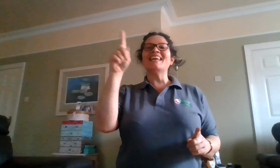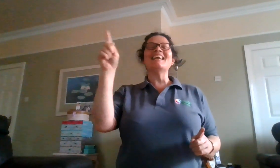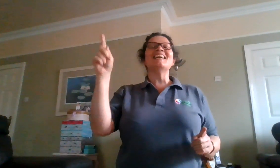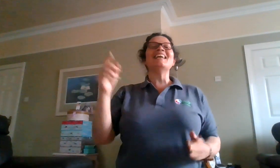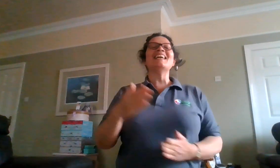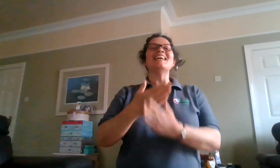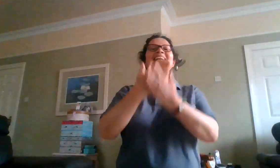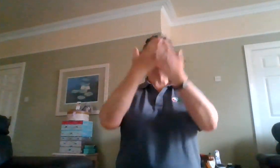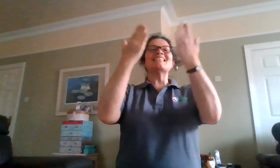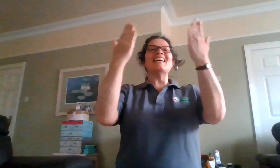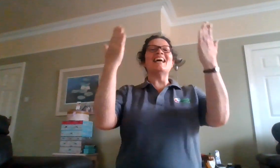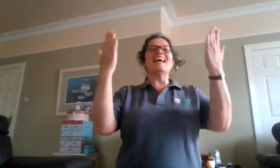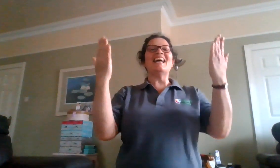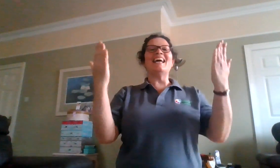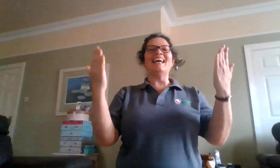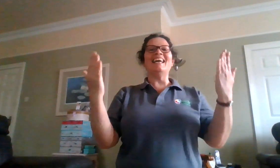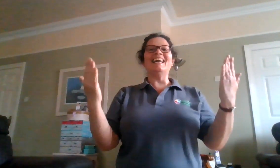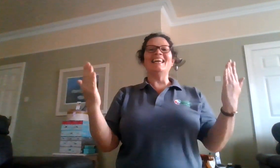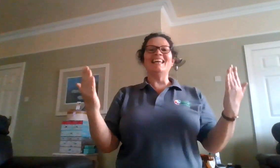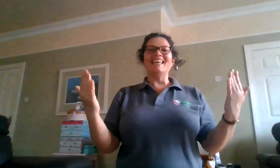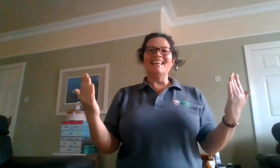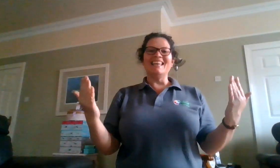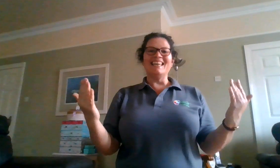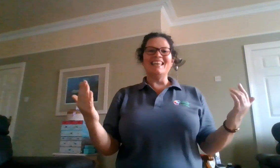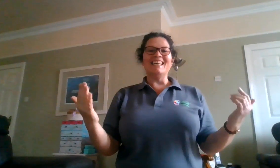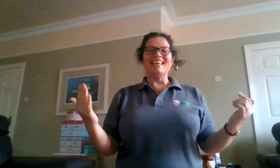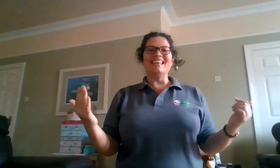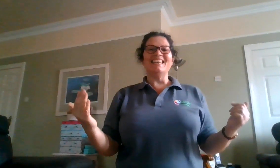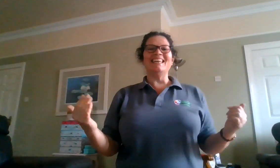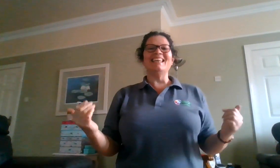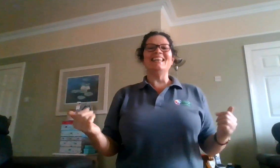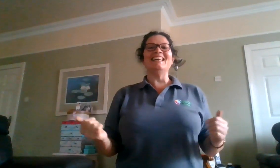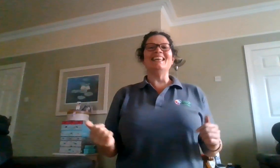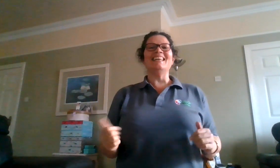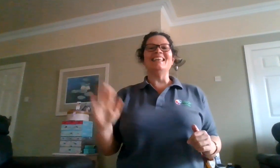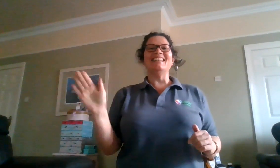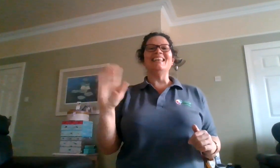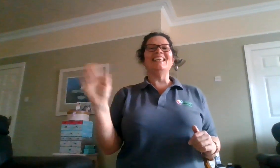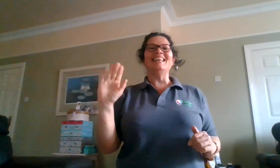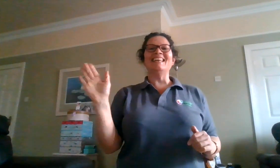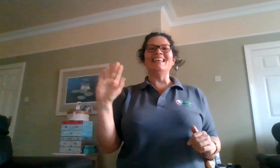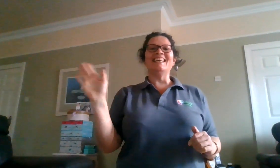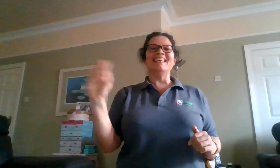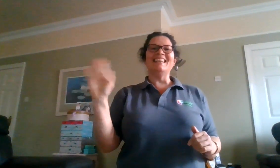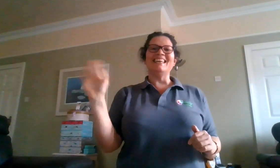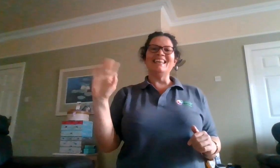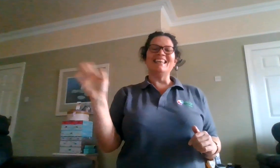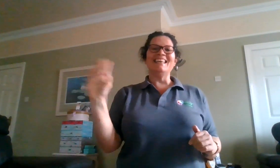day. We'll meet again, don't know where.